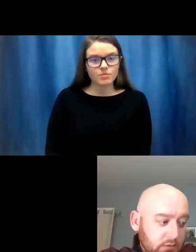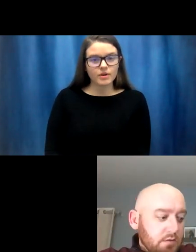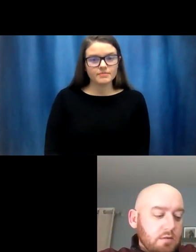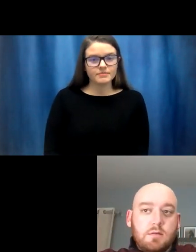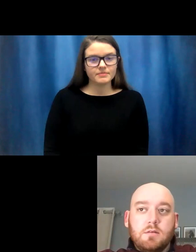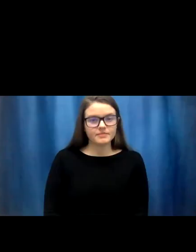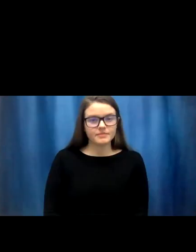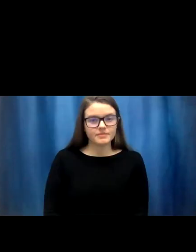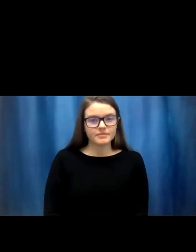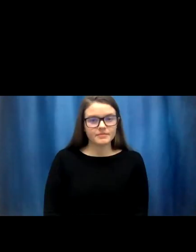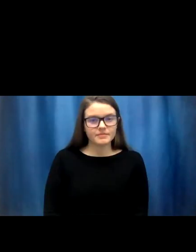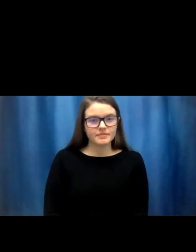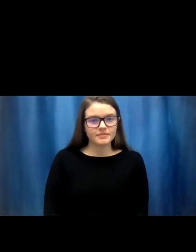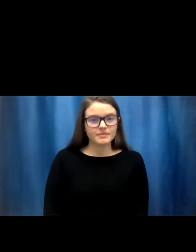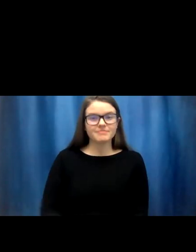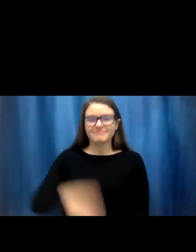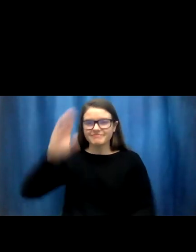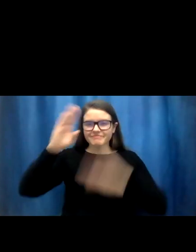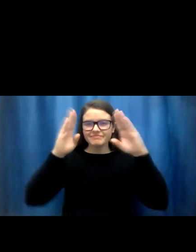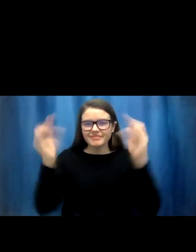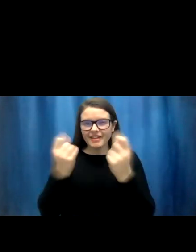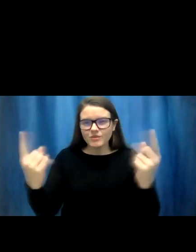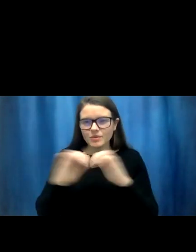have that report? Hey everyone, how are you?